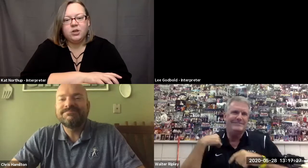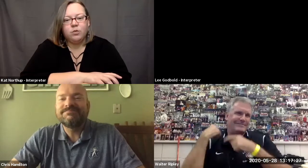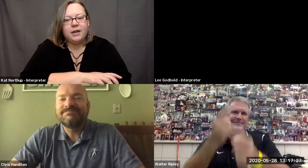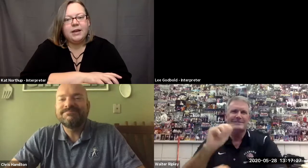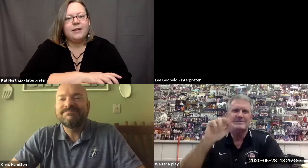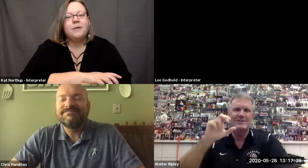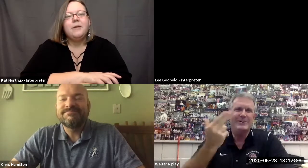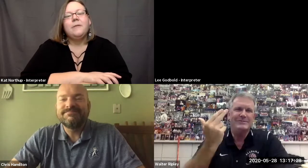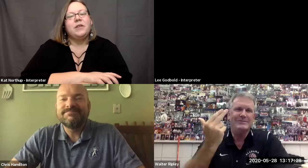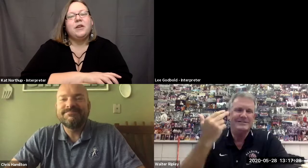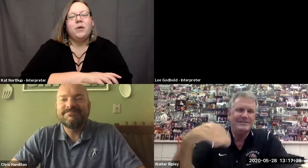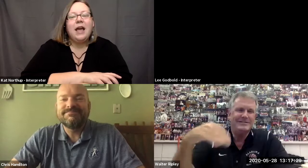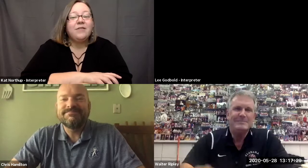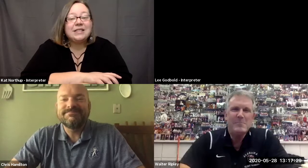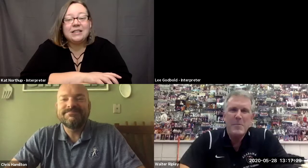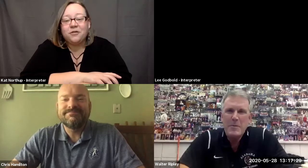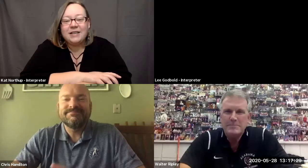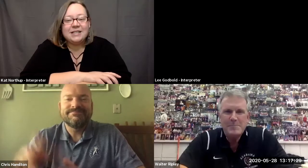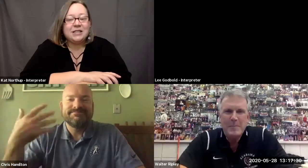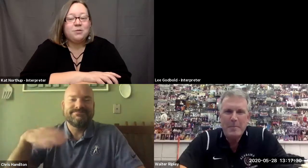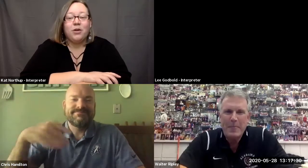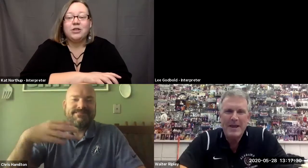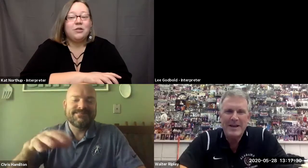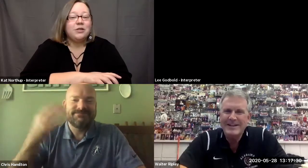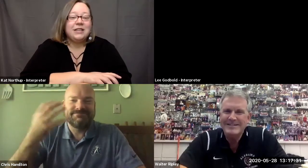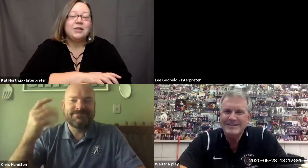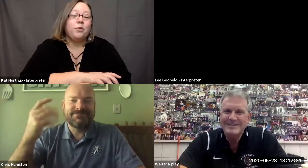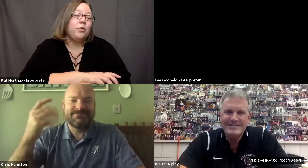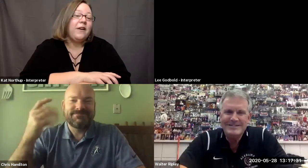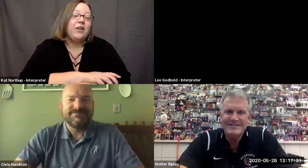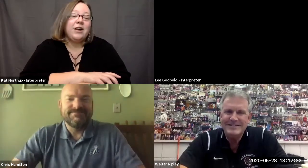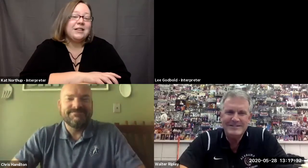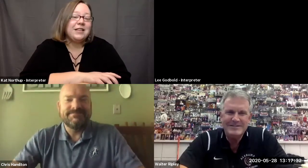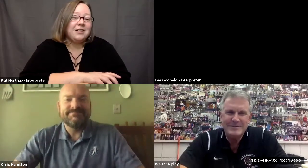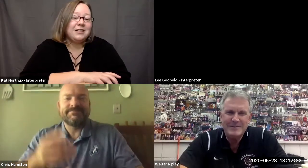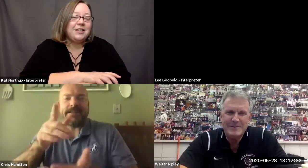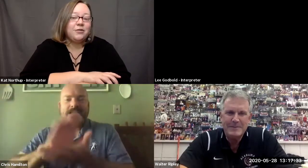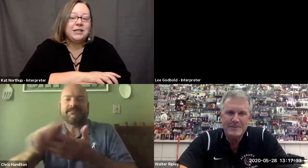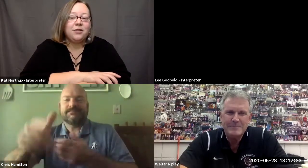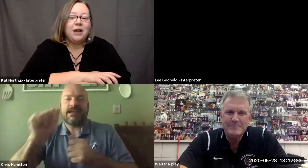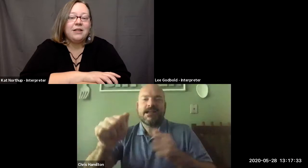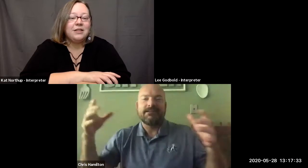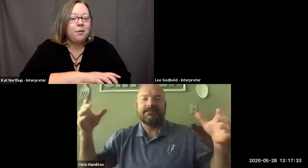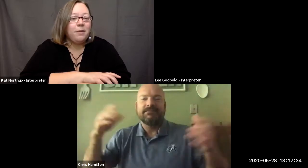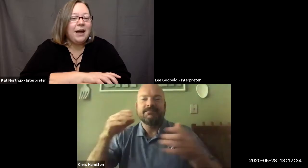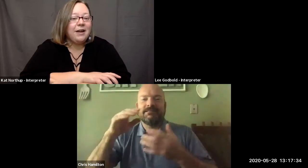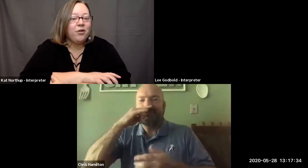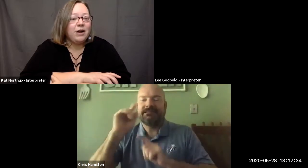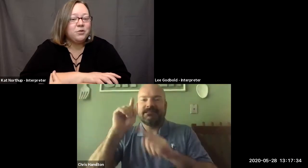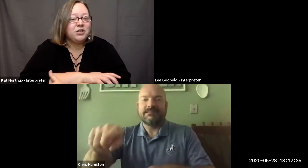participation ribbon. And, you know, we haven't seen their faces since March 13th. So we're very excited to see those senior athletes come back for